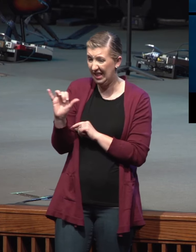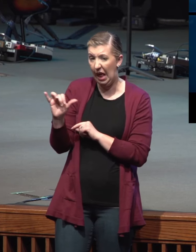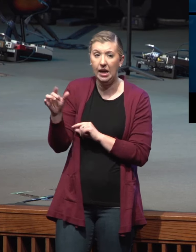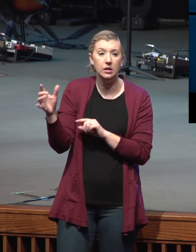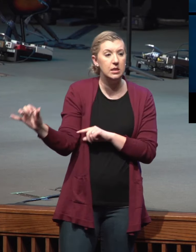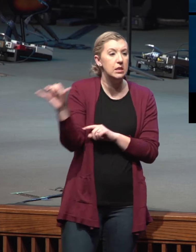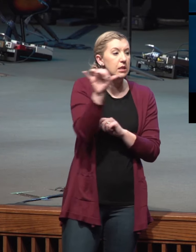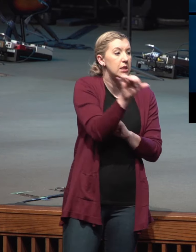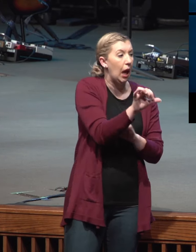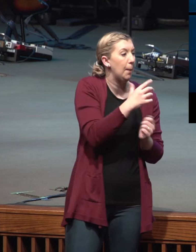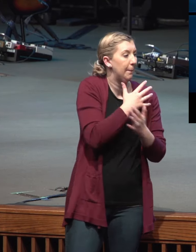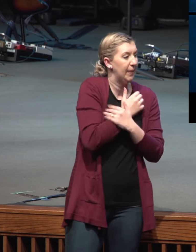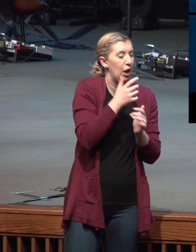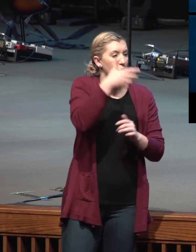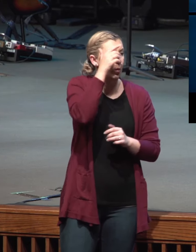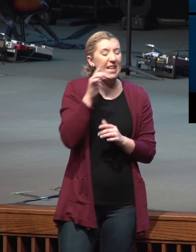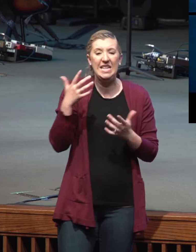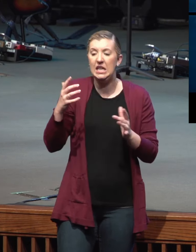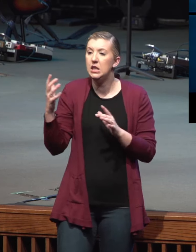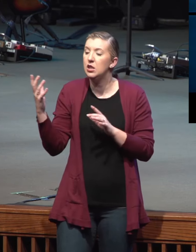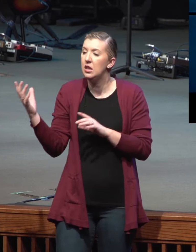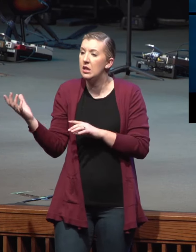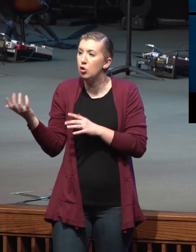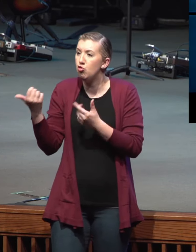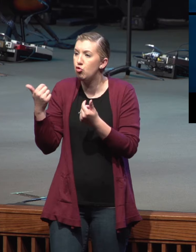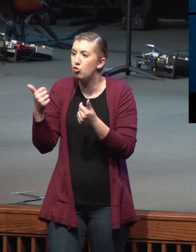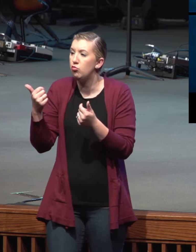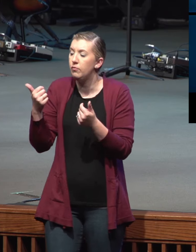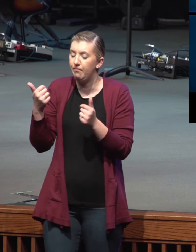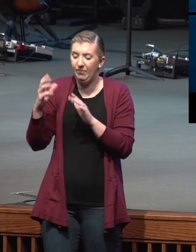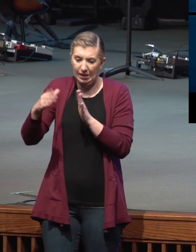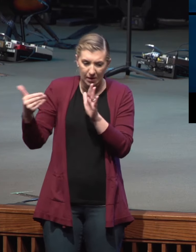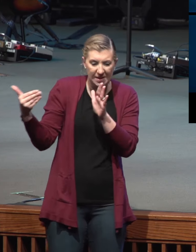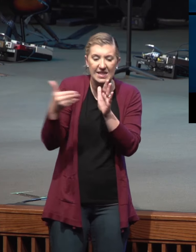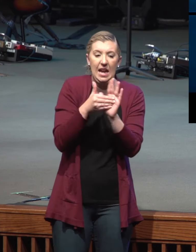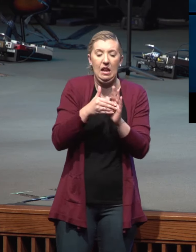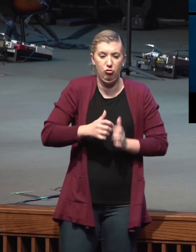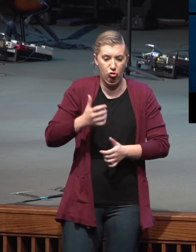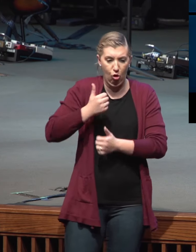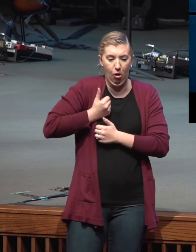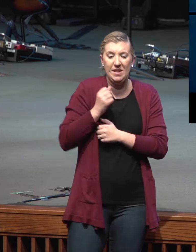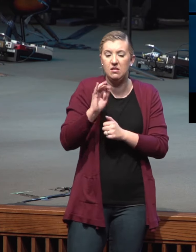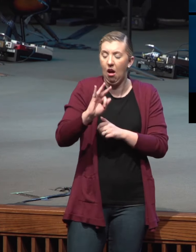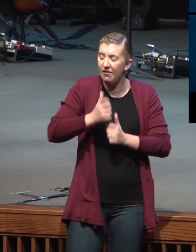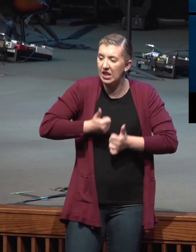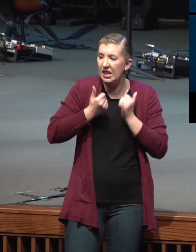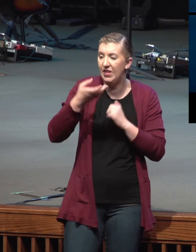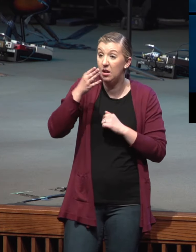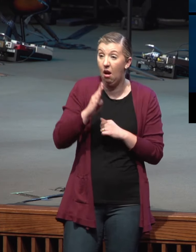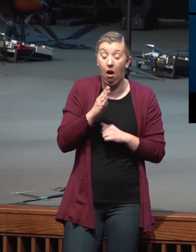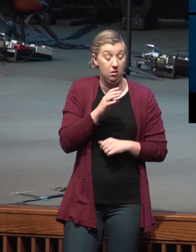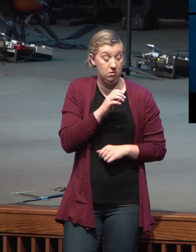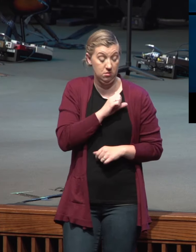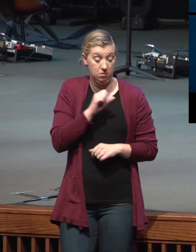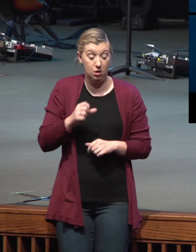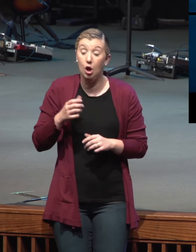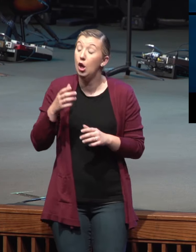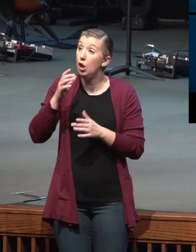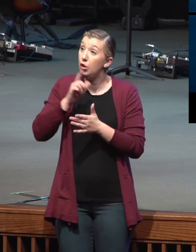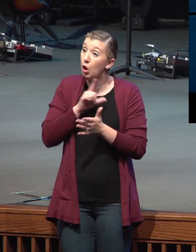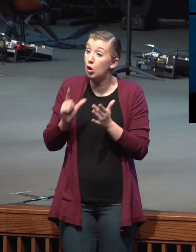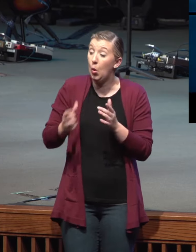them, for he has defied the armies of the living God." And David said, "The Lord who delivered me from the paw